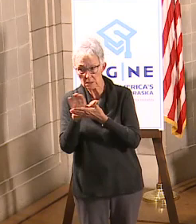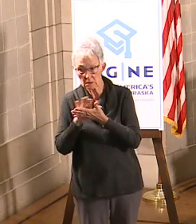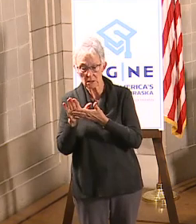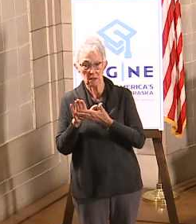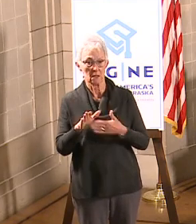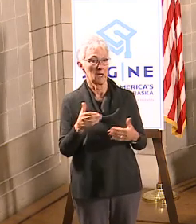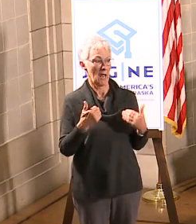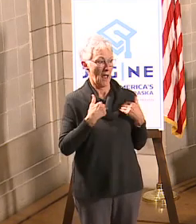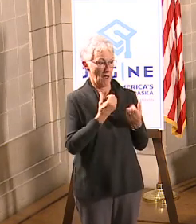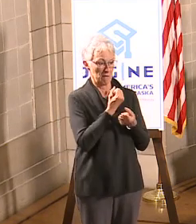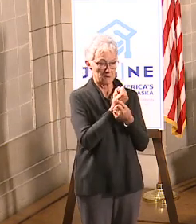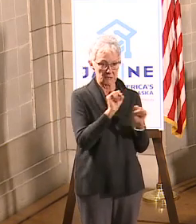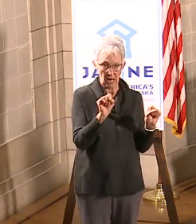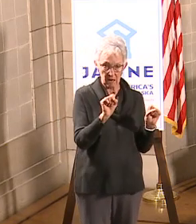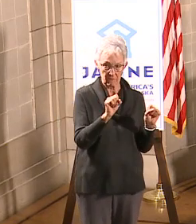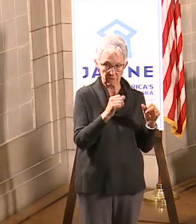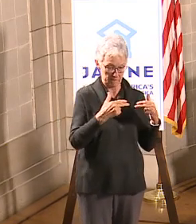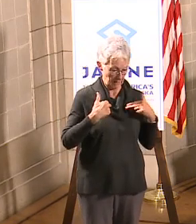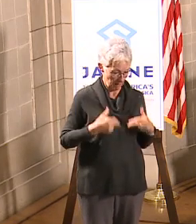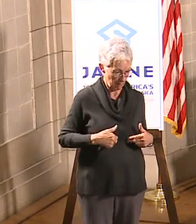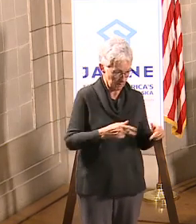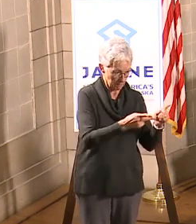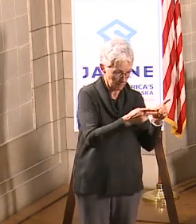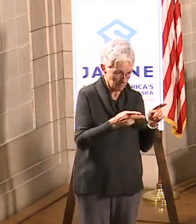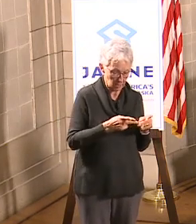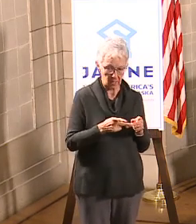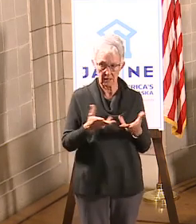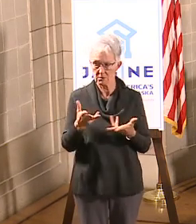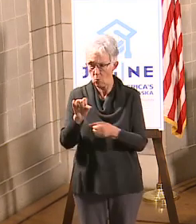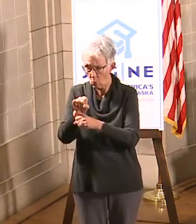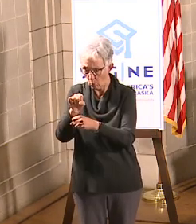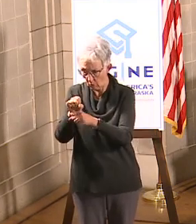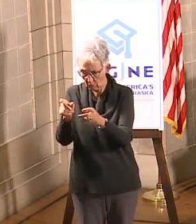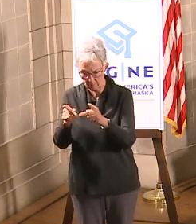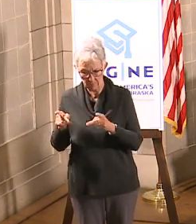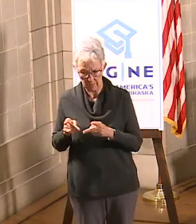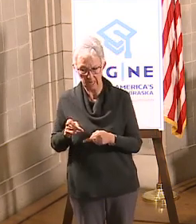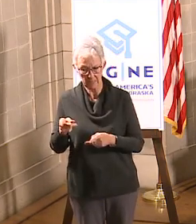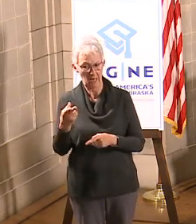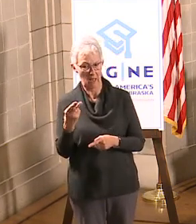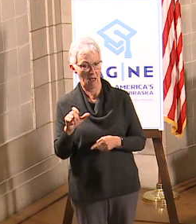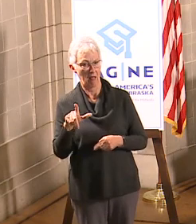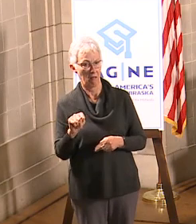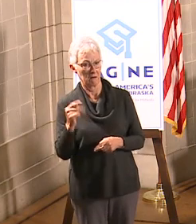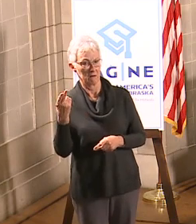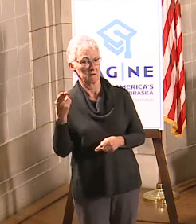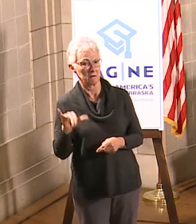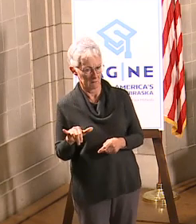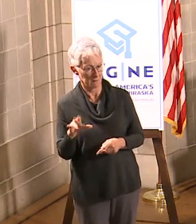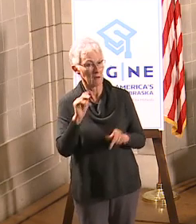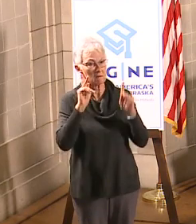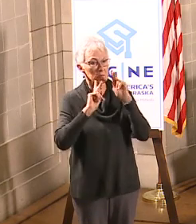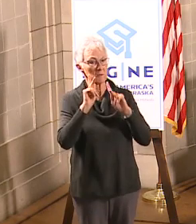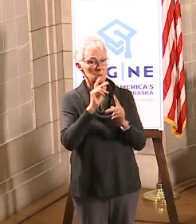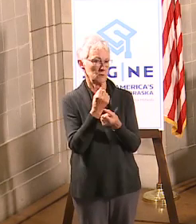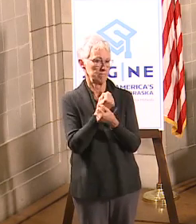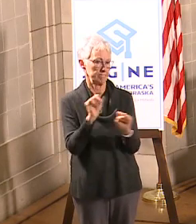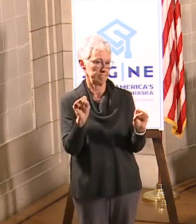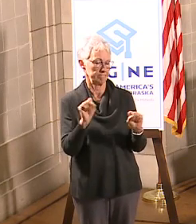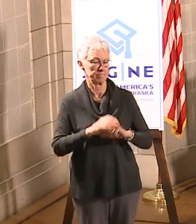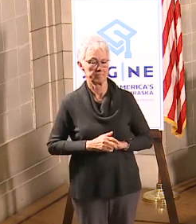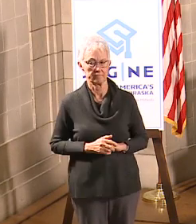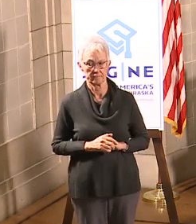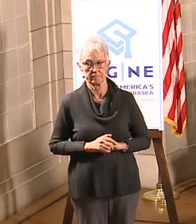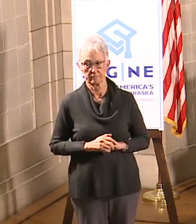and facilities, healthy schools and workplaces, and our communities are safe. We also have on our